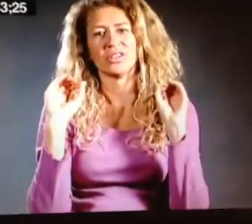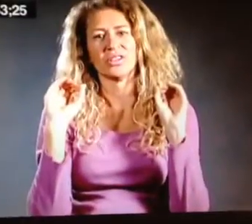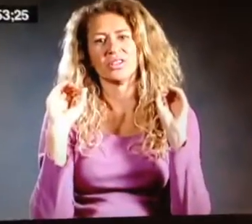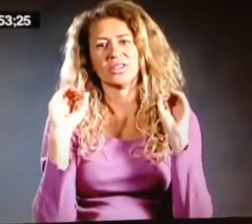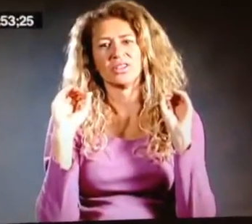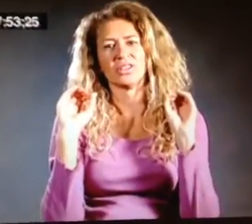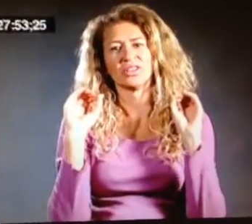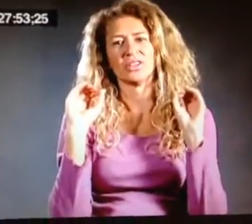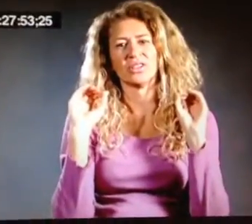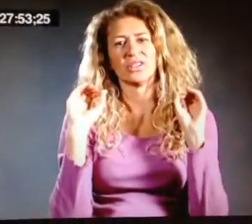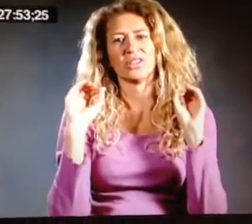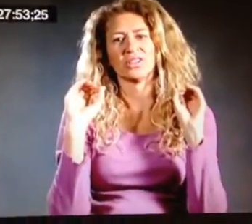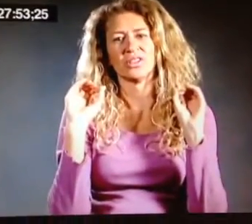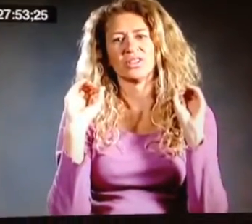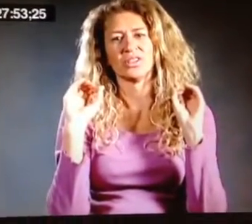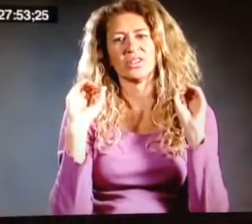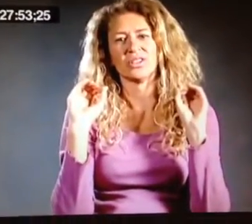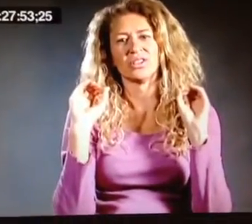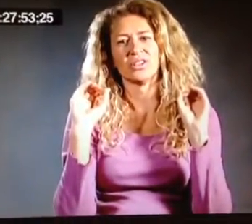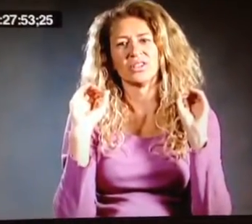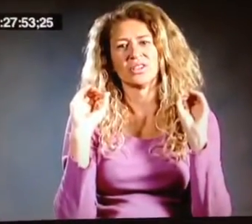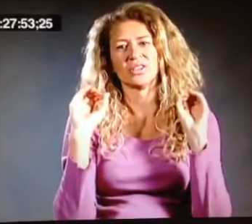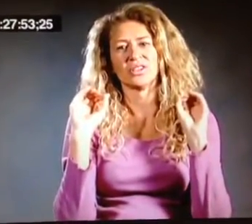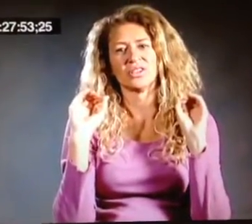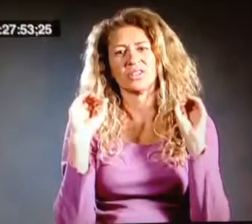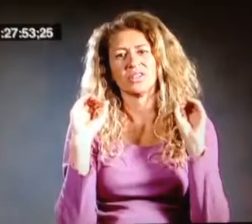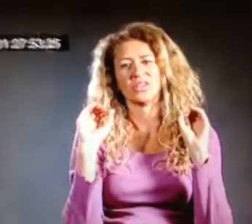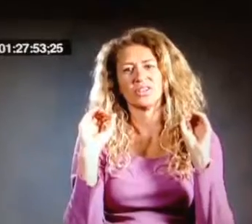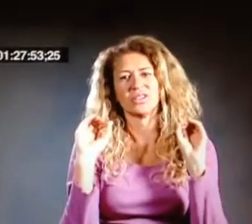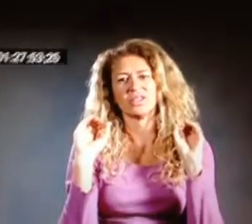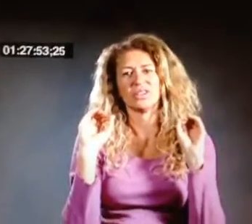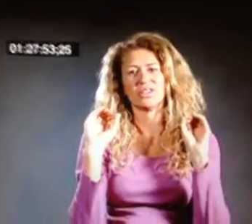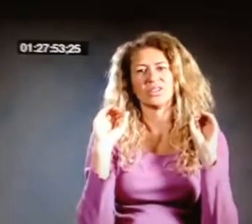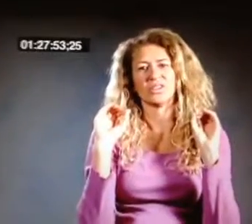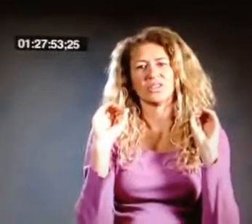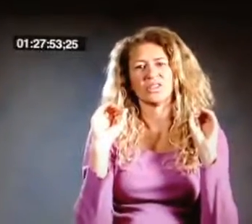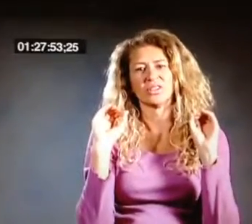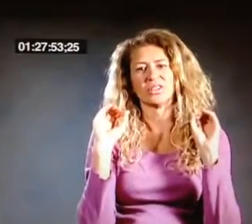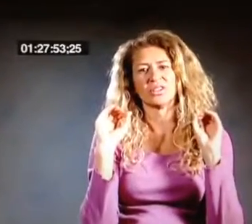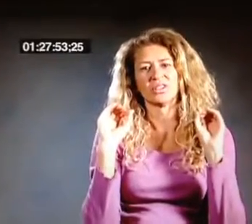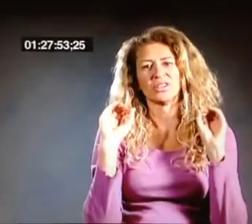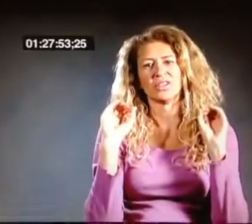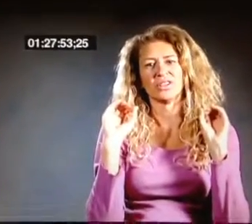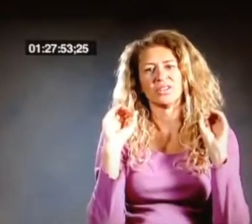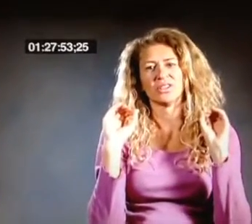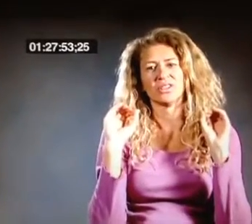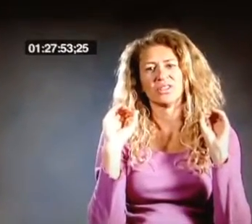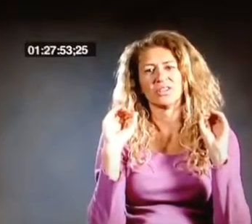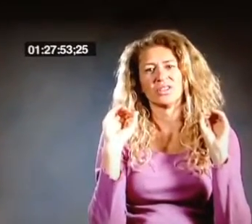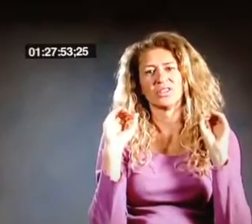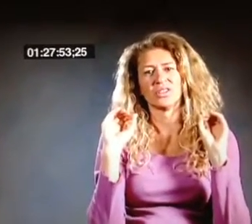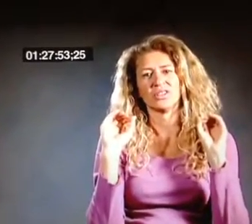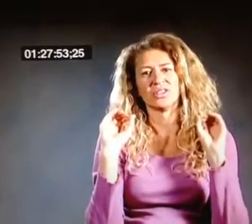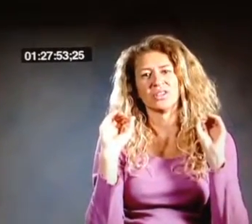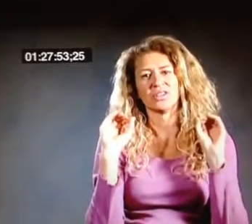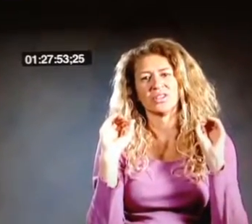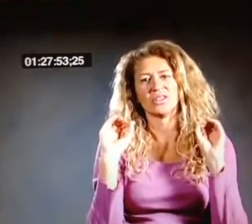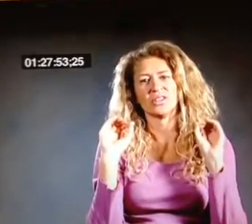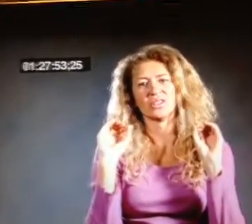tons of cabbages, enough that we had to eat cabbage for breakfast, lunch, and dinner all day, every day, cabbage all